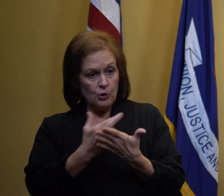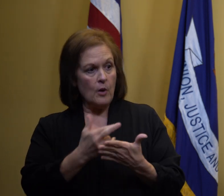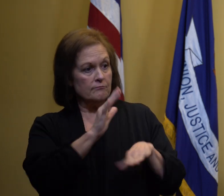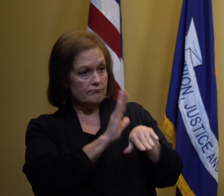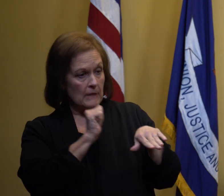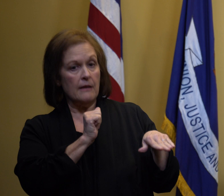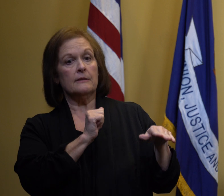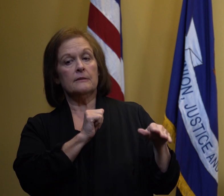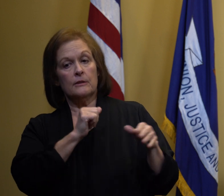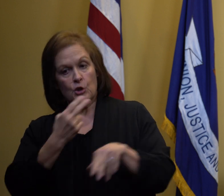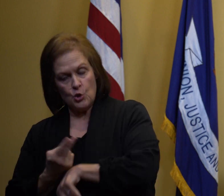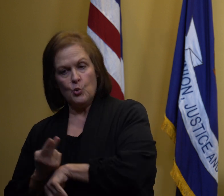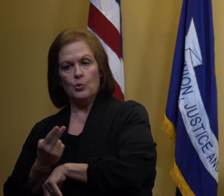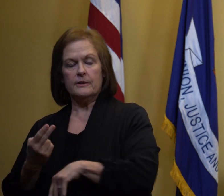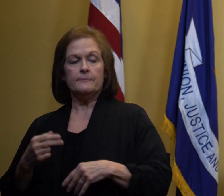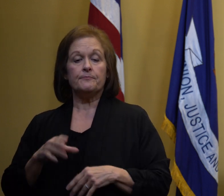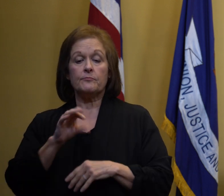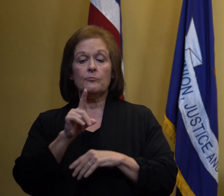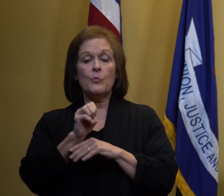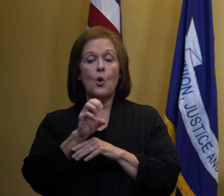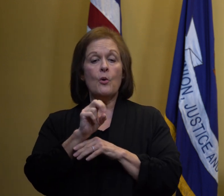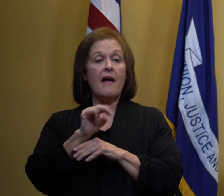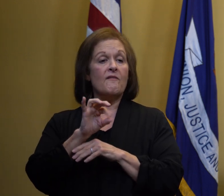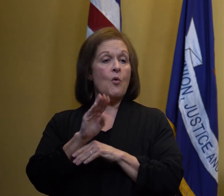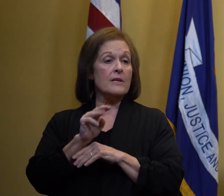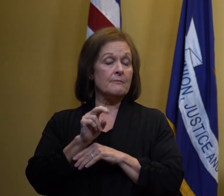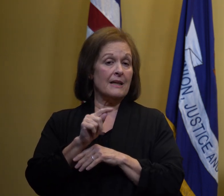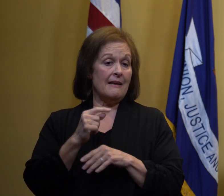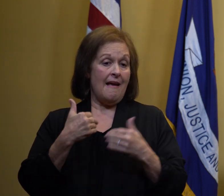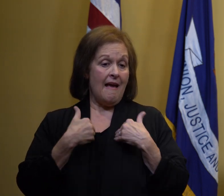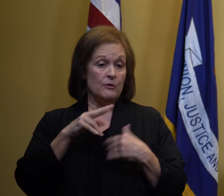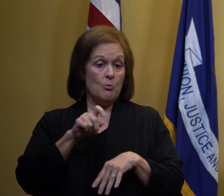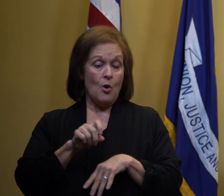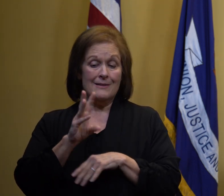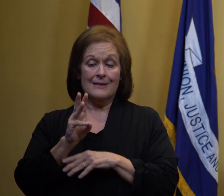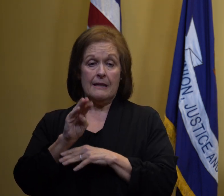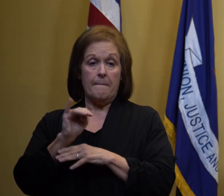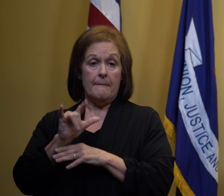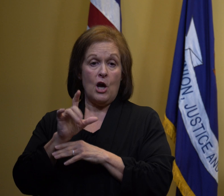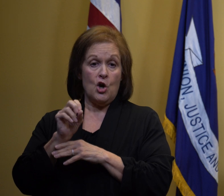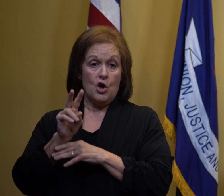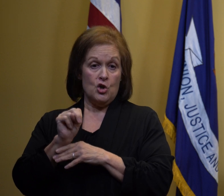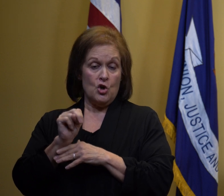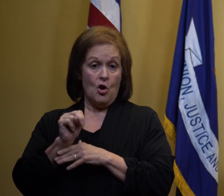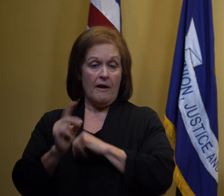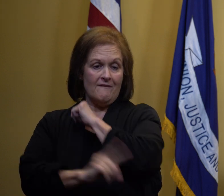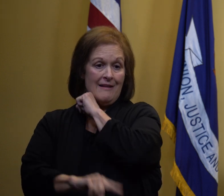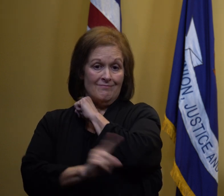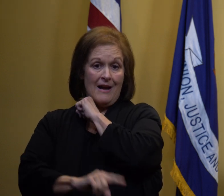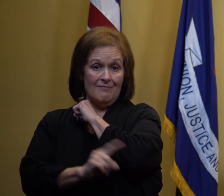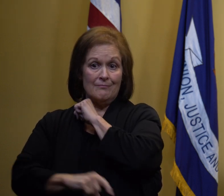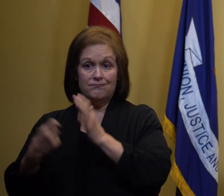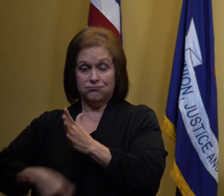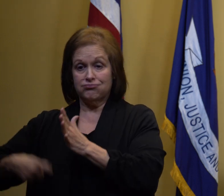using them wisely. Additionally, code enforcement has collected approximately $2.6 million in fines and fees. So